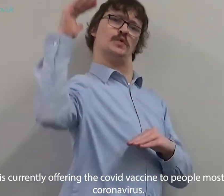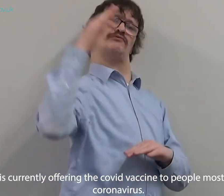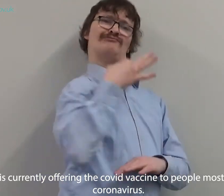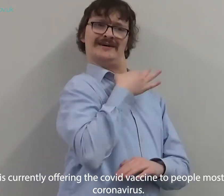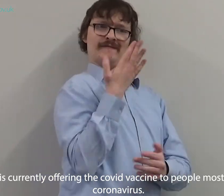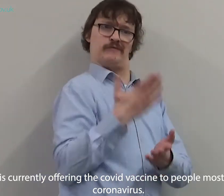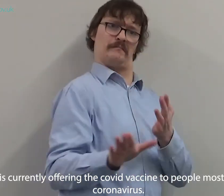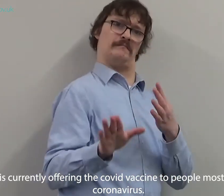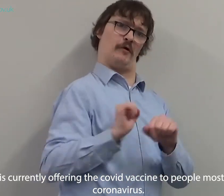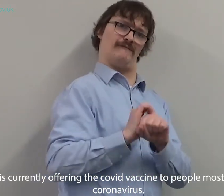coronavirus.